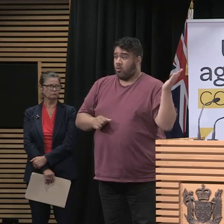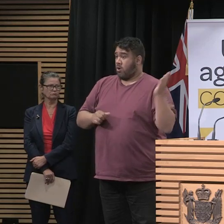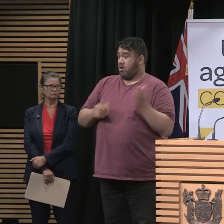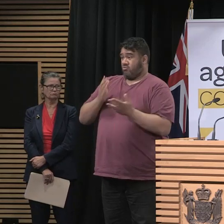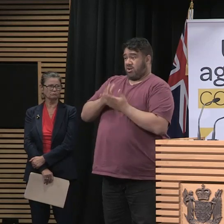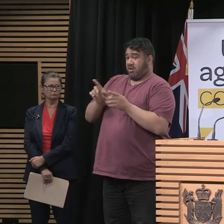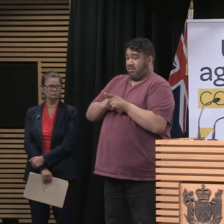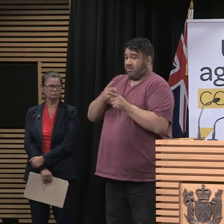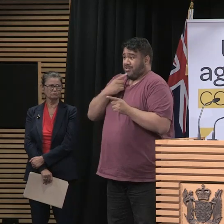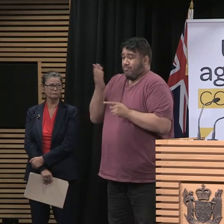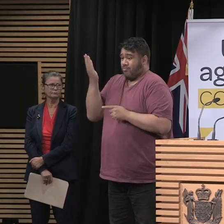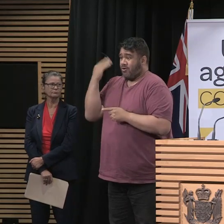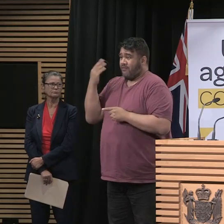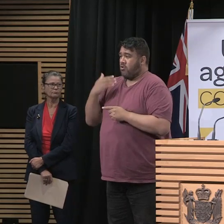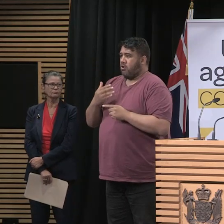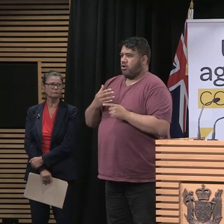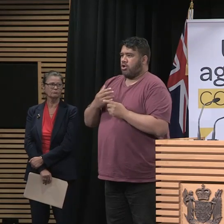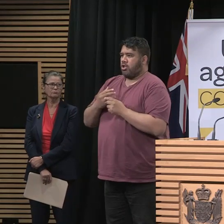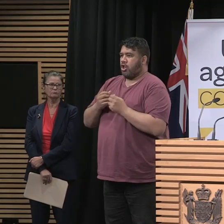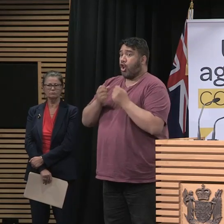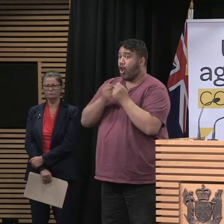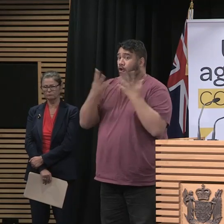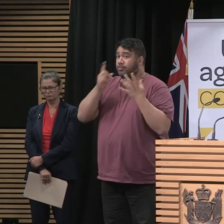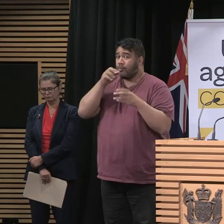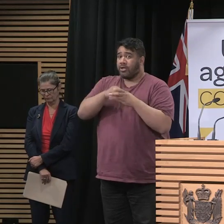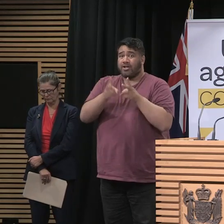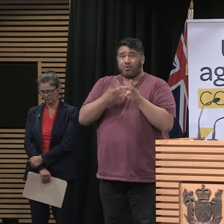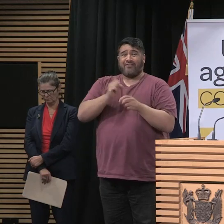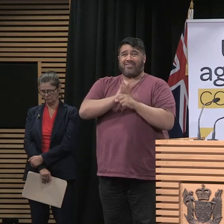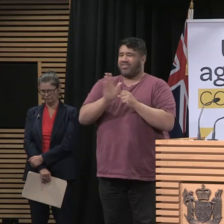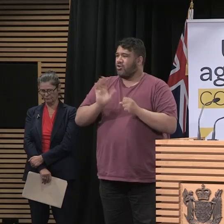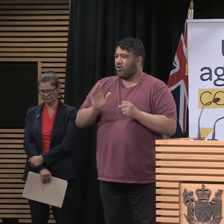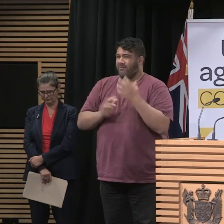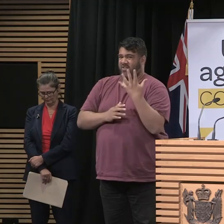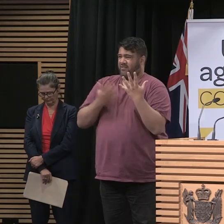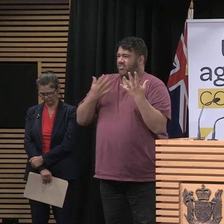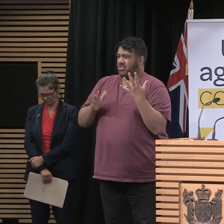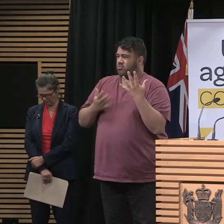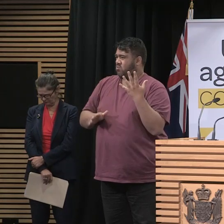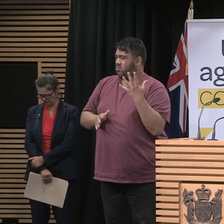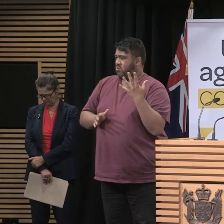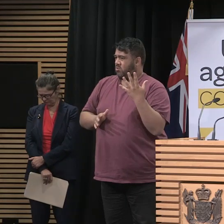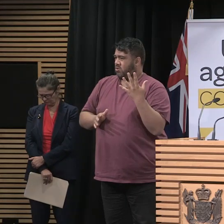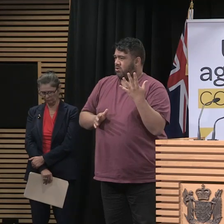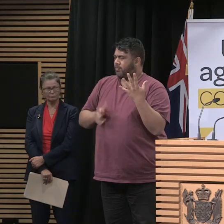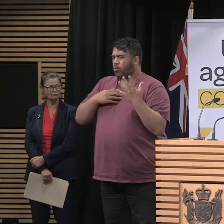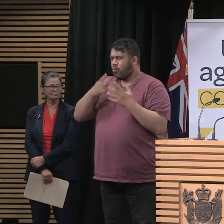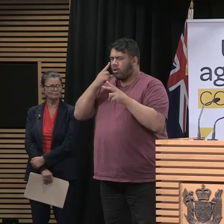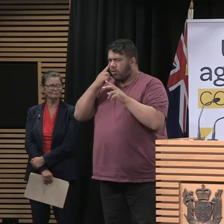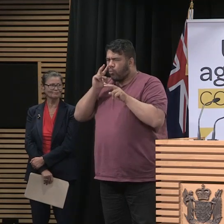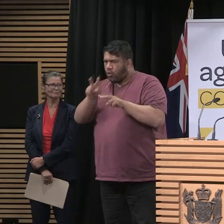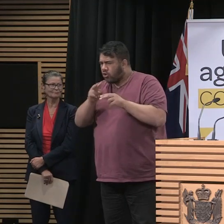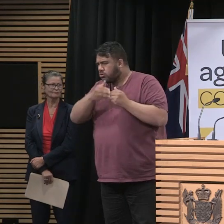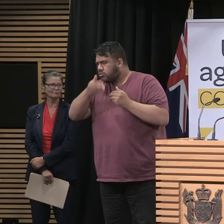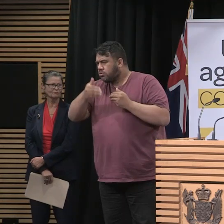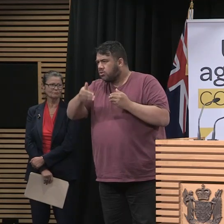and a low number of people in hospital with COVID-19. That would be something we would look at, but I'm sure that everybody will be looking to minimise the